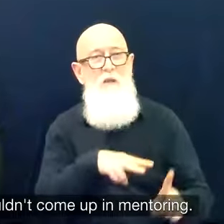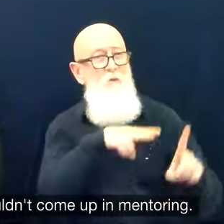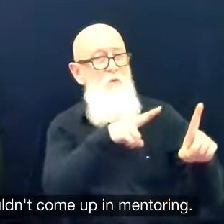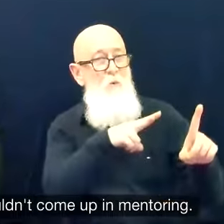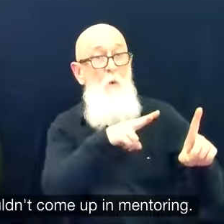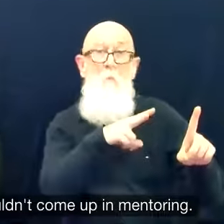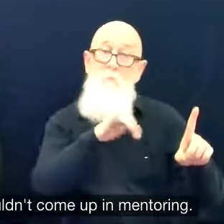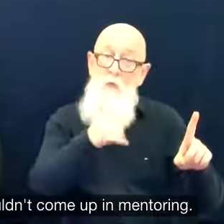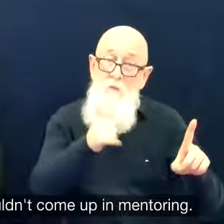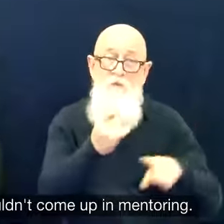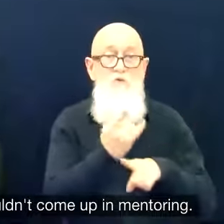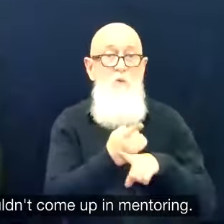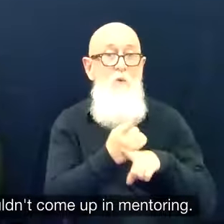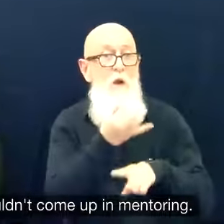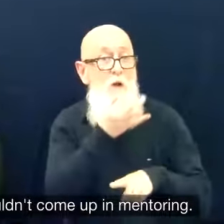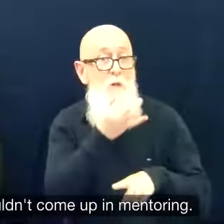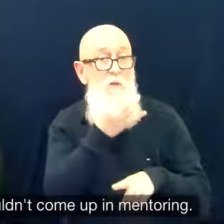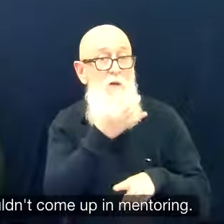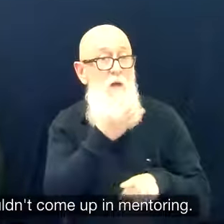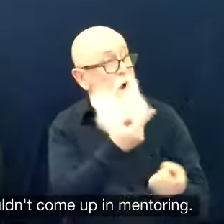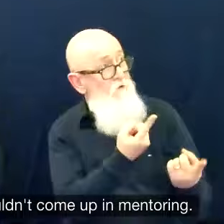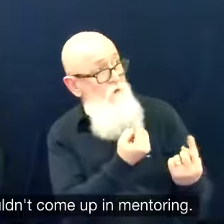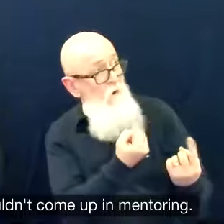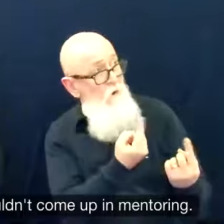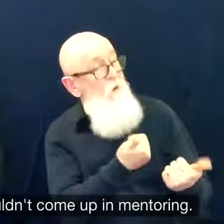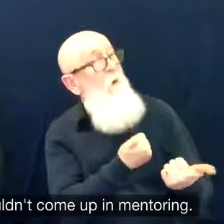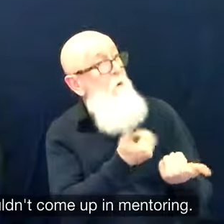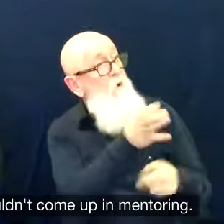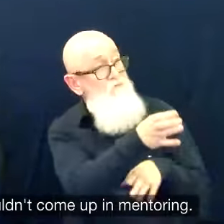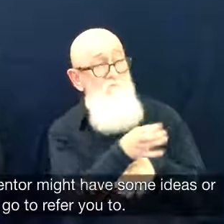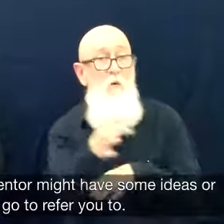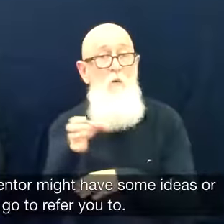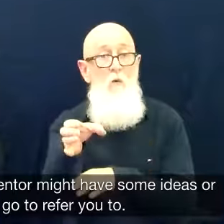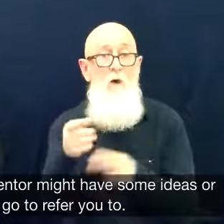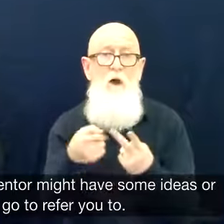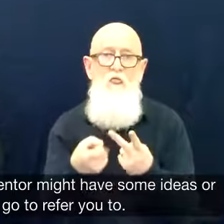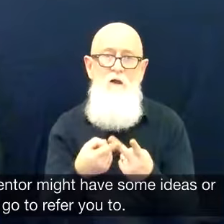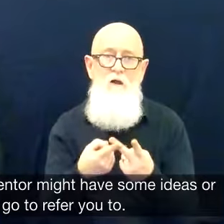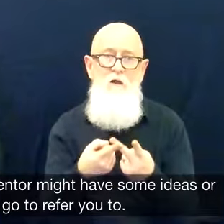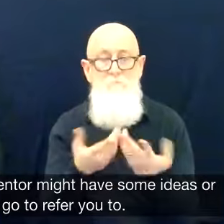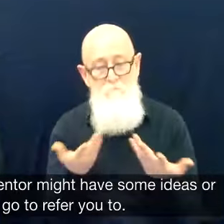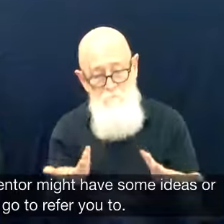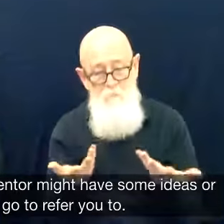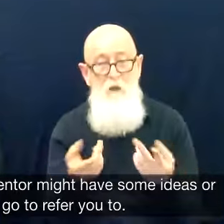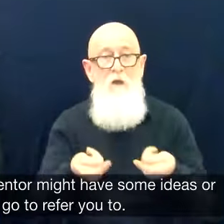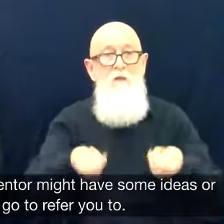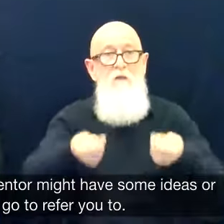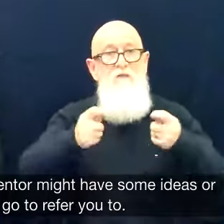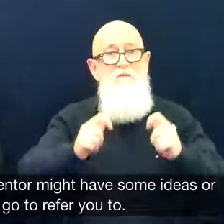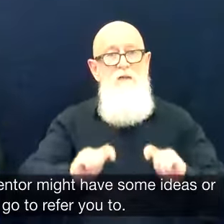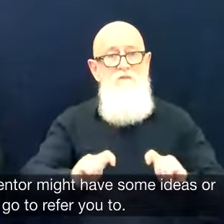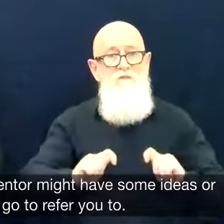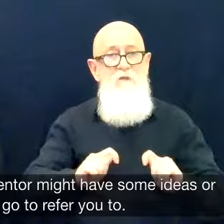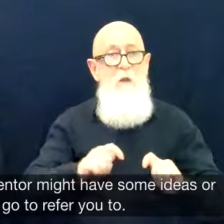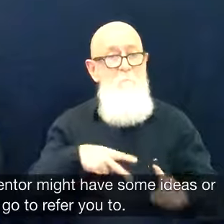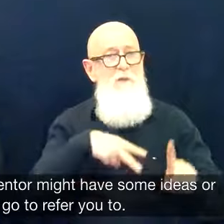ideas or other places to go to refer you to. The next one I think potentially would be one for mentoring,